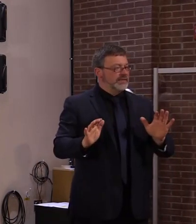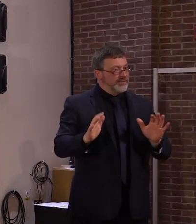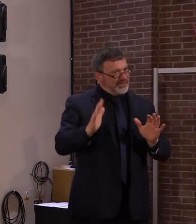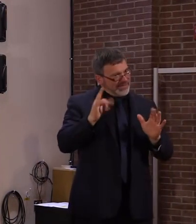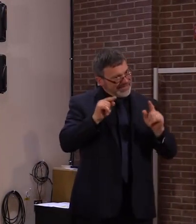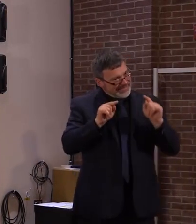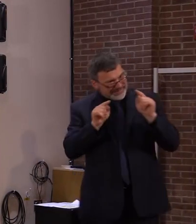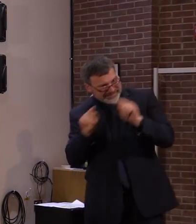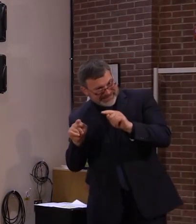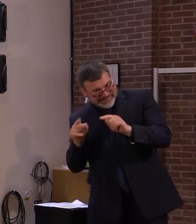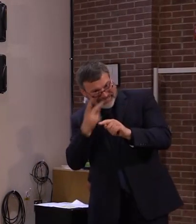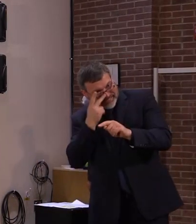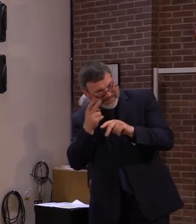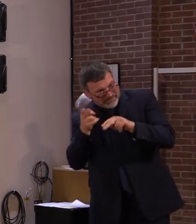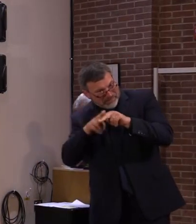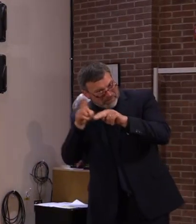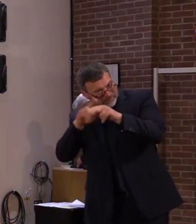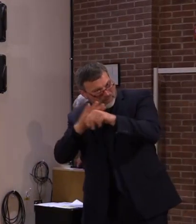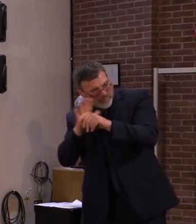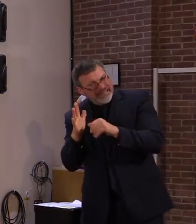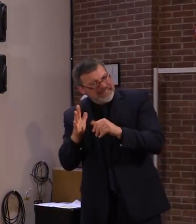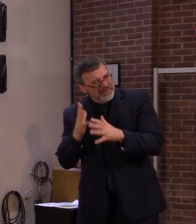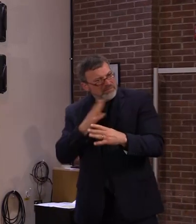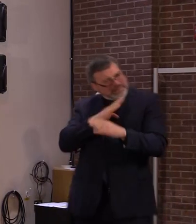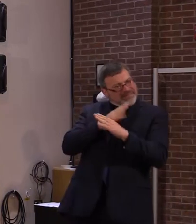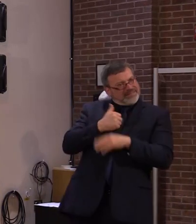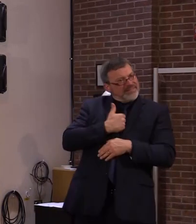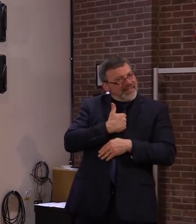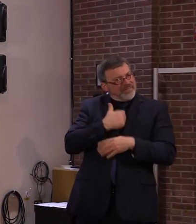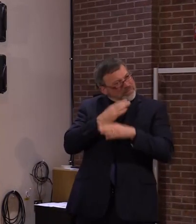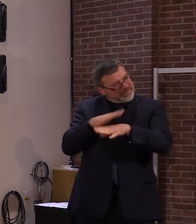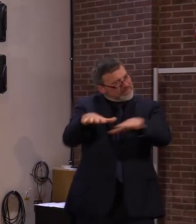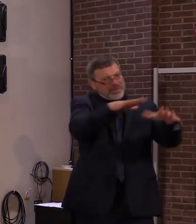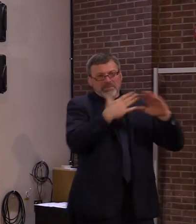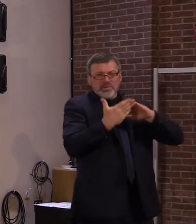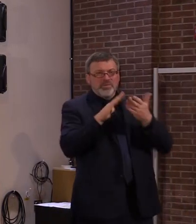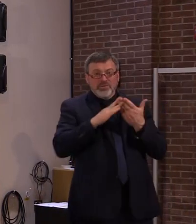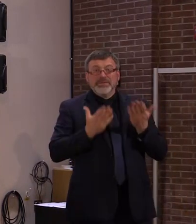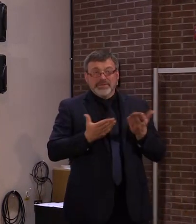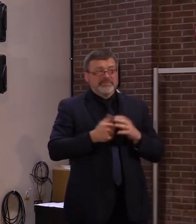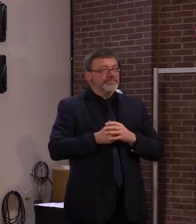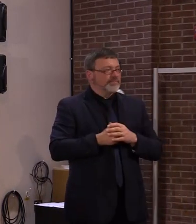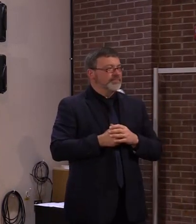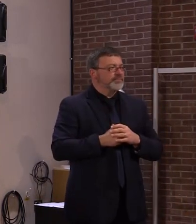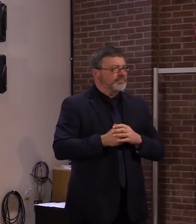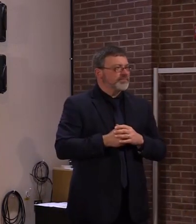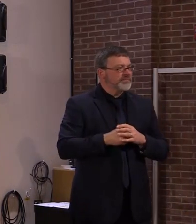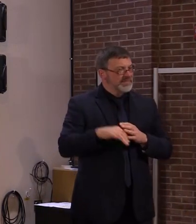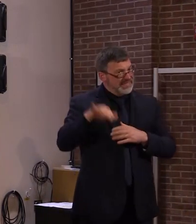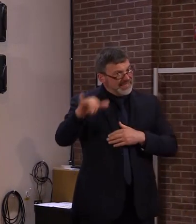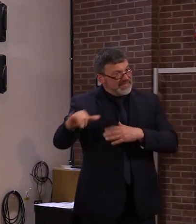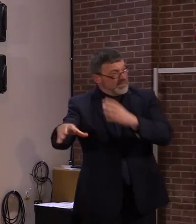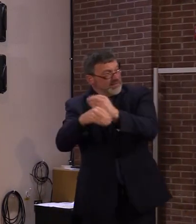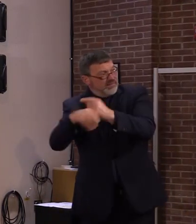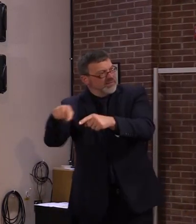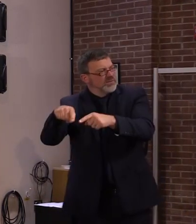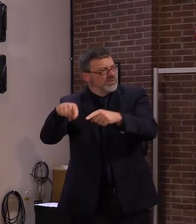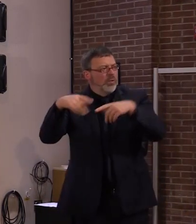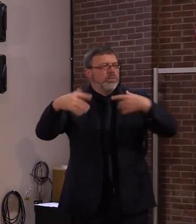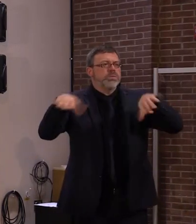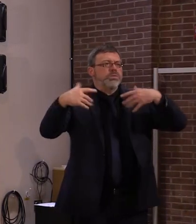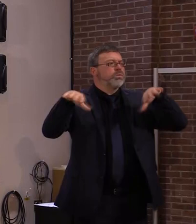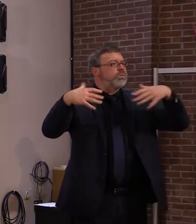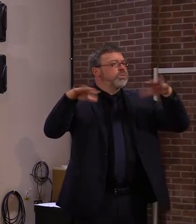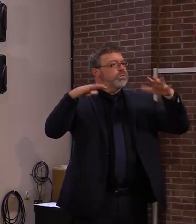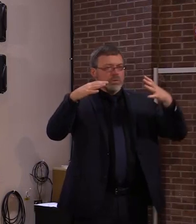other vaccines, your booster takes about 2 weeks to give you full protection. So now is actually the perfect time to